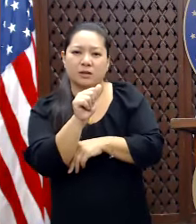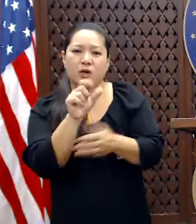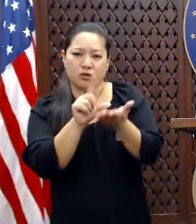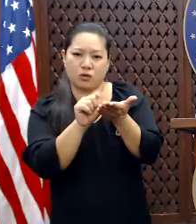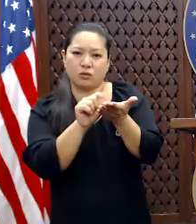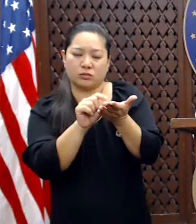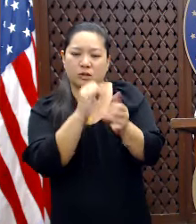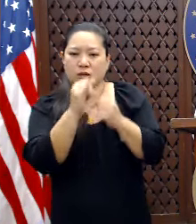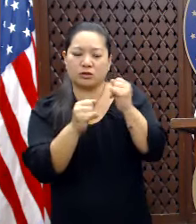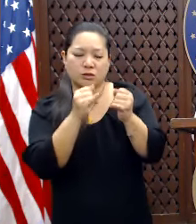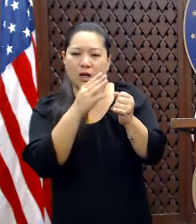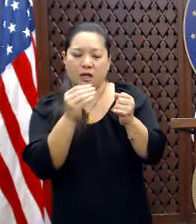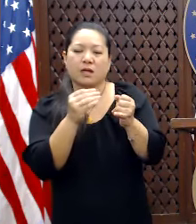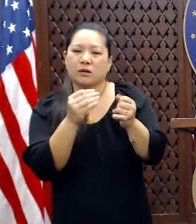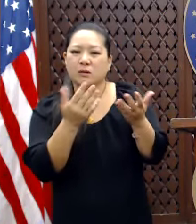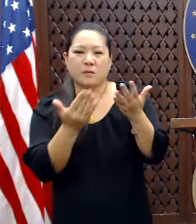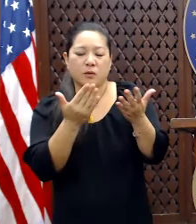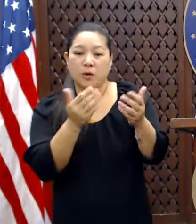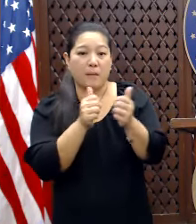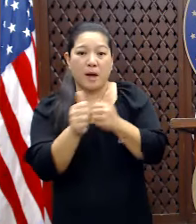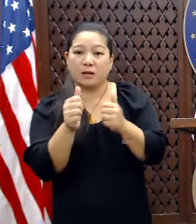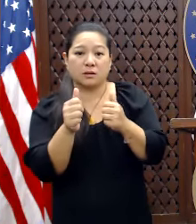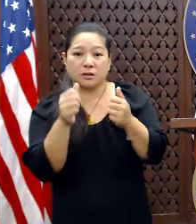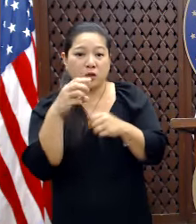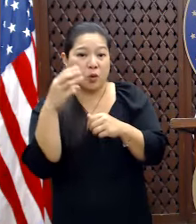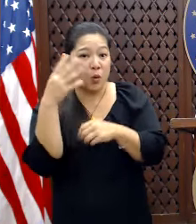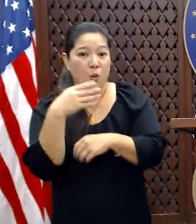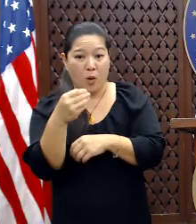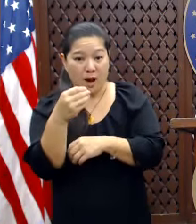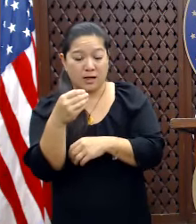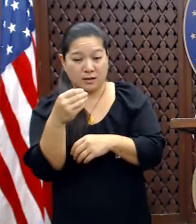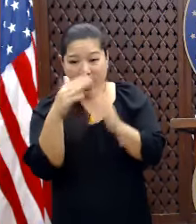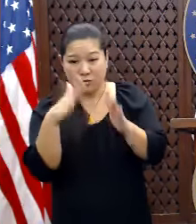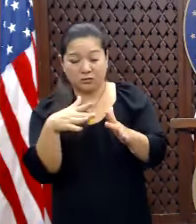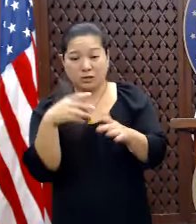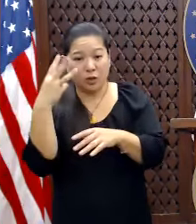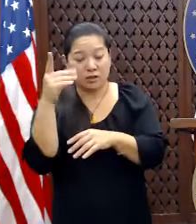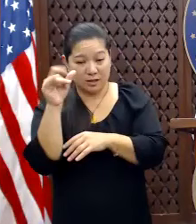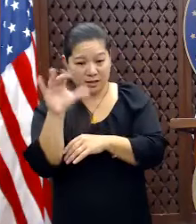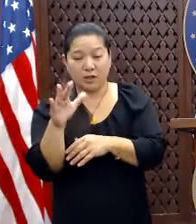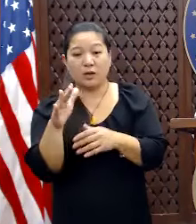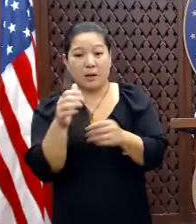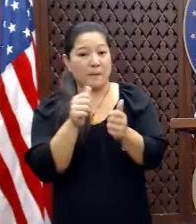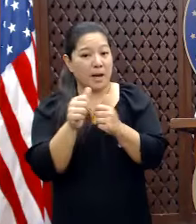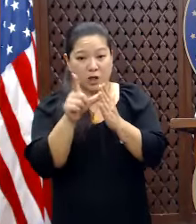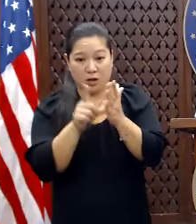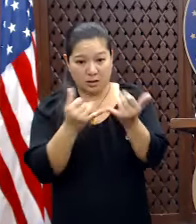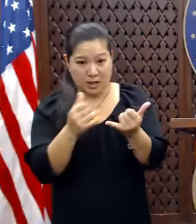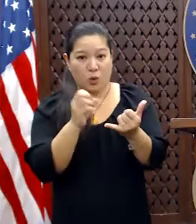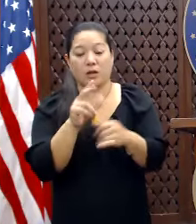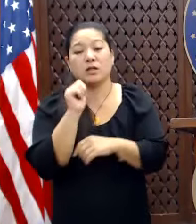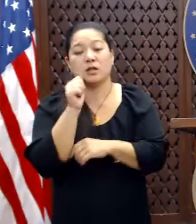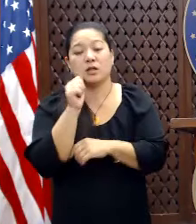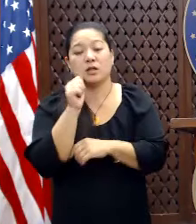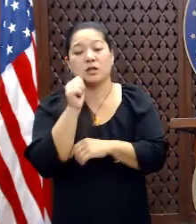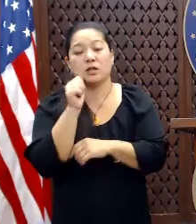it looks like it will pass the House maybe today, tomorrow, and I'm pretty sure President Trump already has his pen ready to